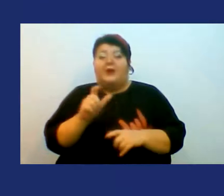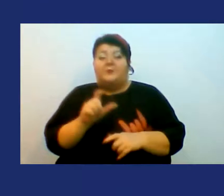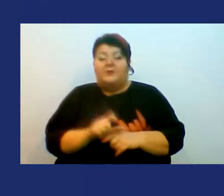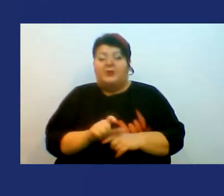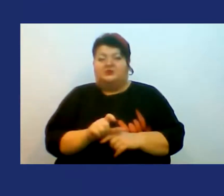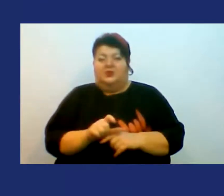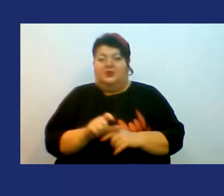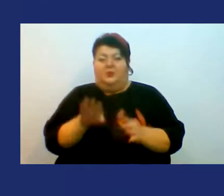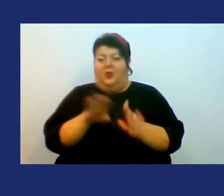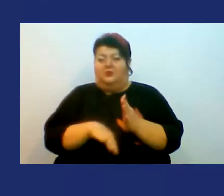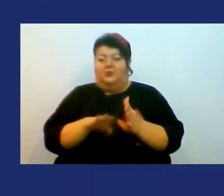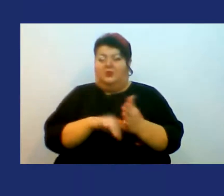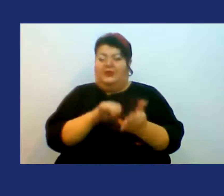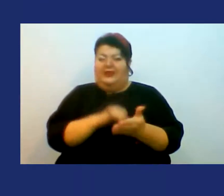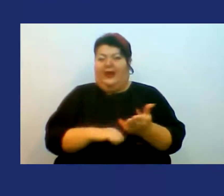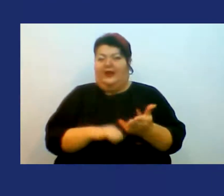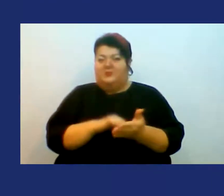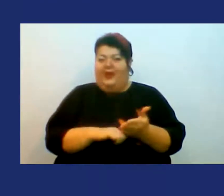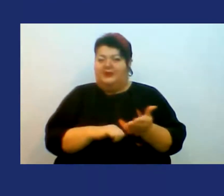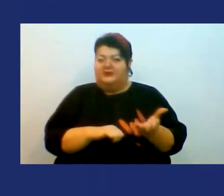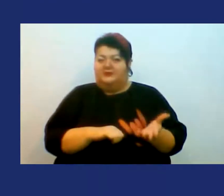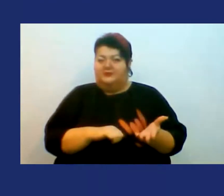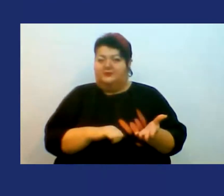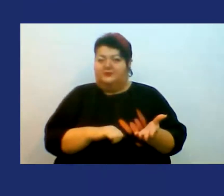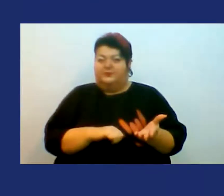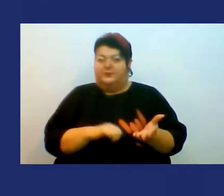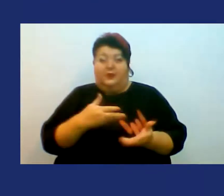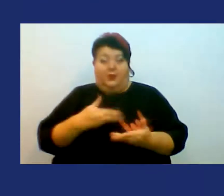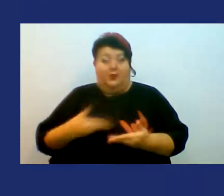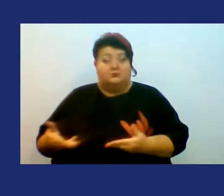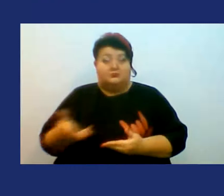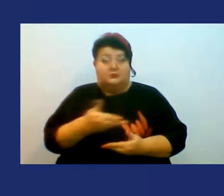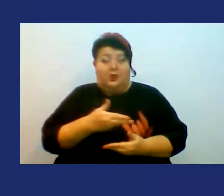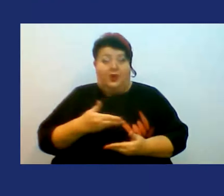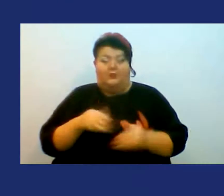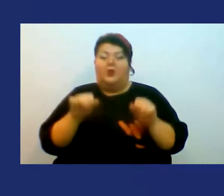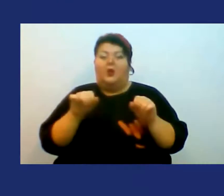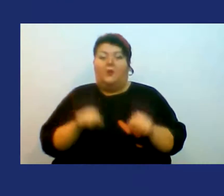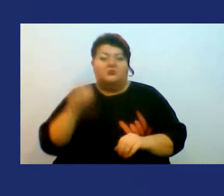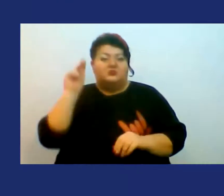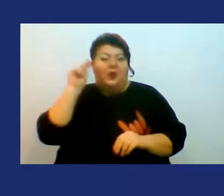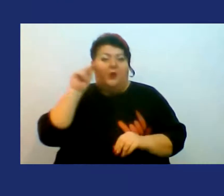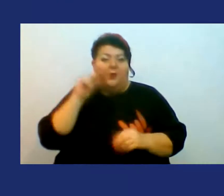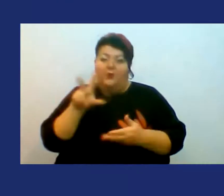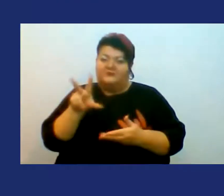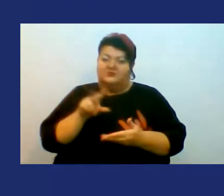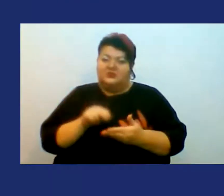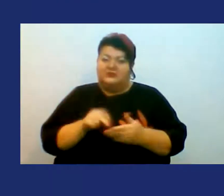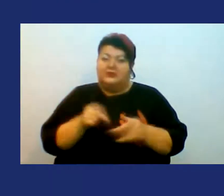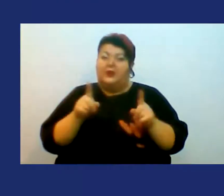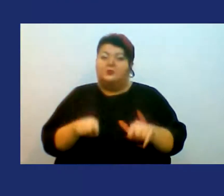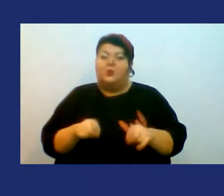from some secondary aspects, so to speak. Well, we can also learn